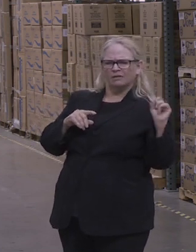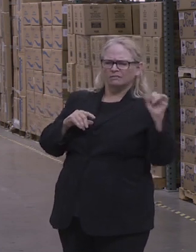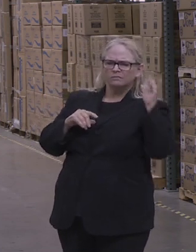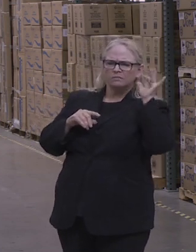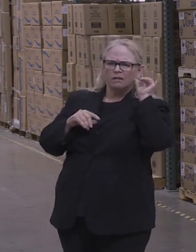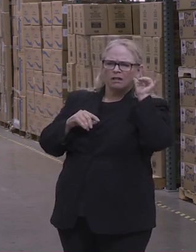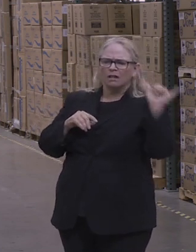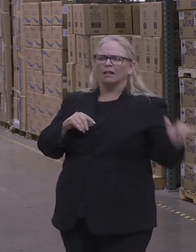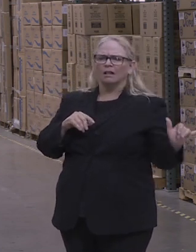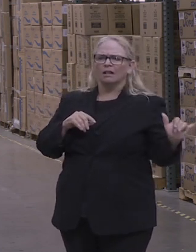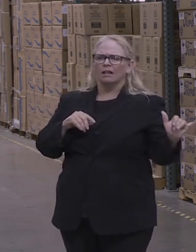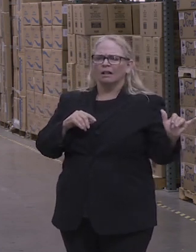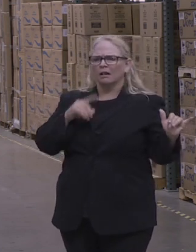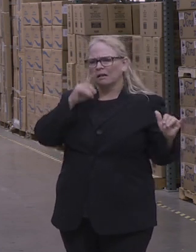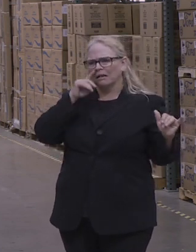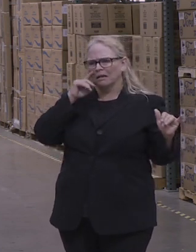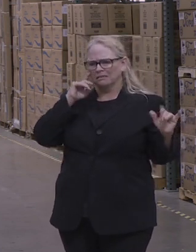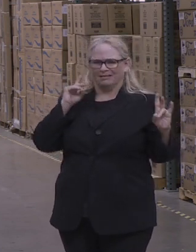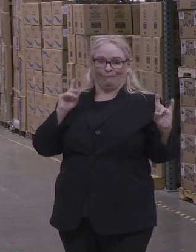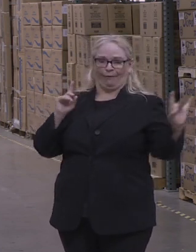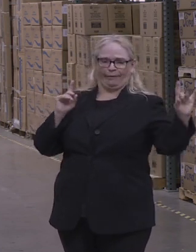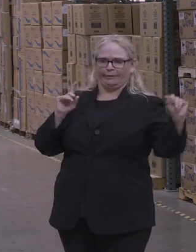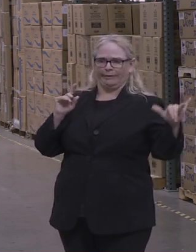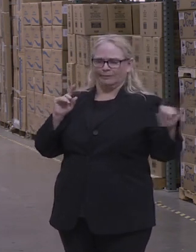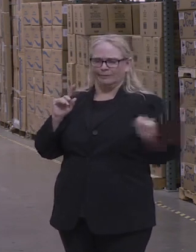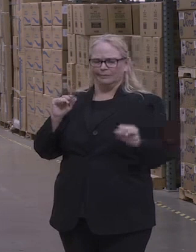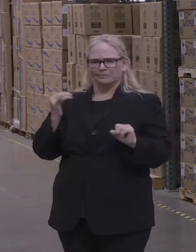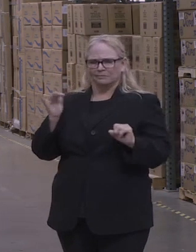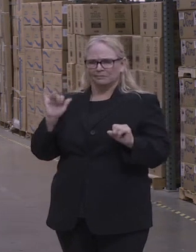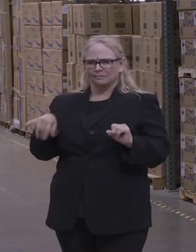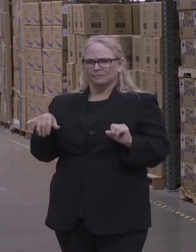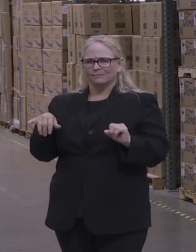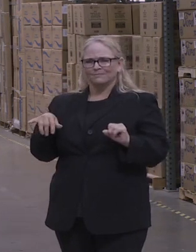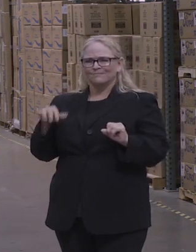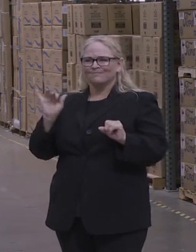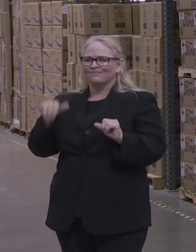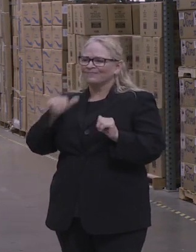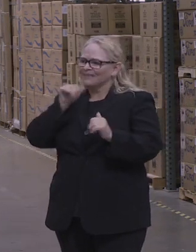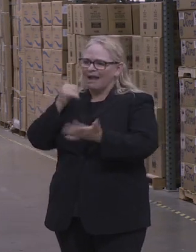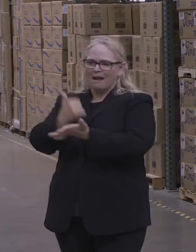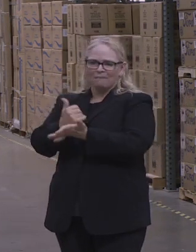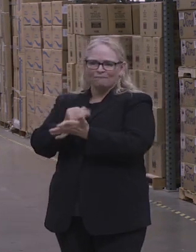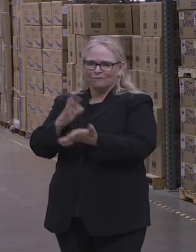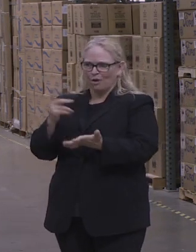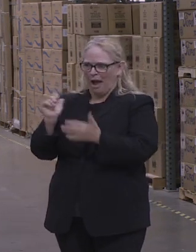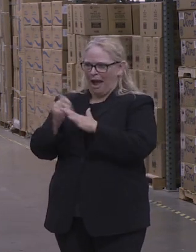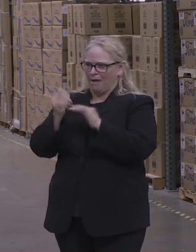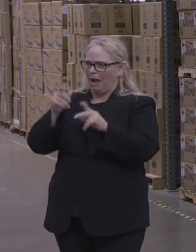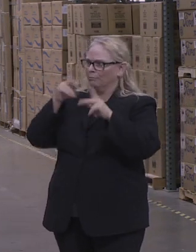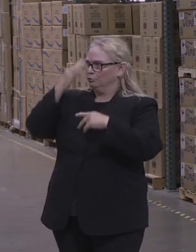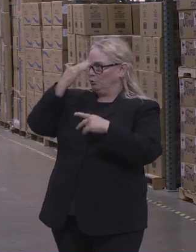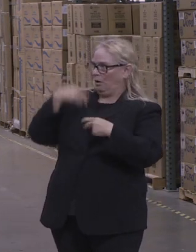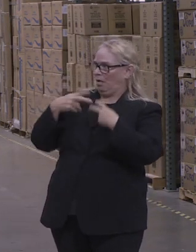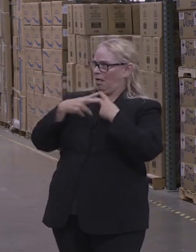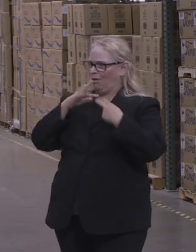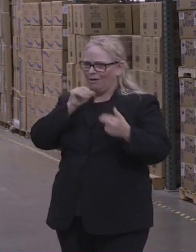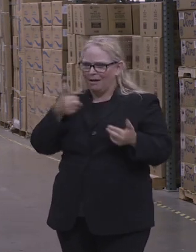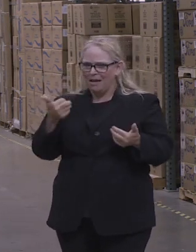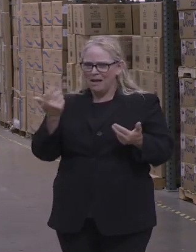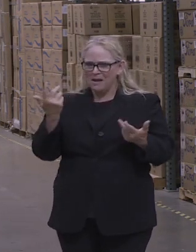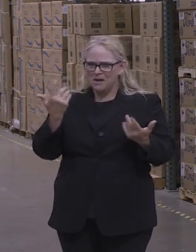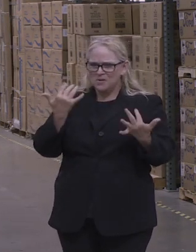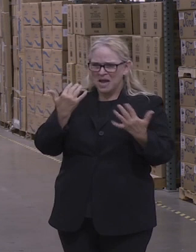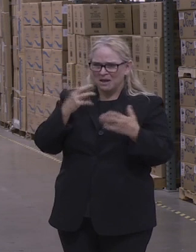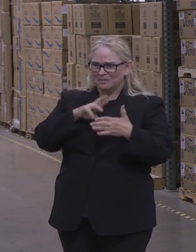days. And as the governor said, that's not always useful. It's often never useful to have a turnaround time of that length. So